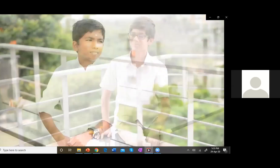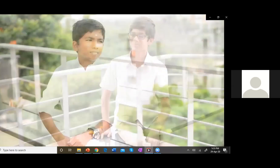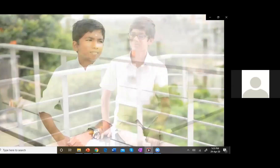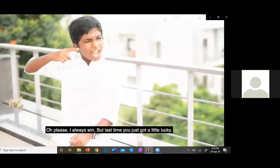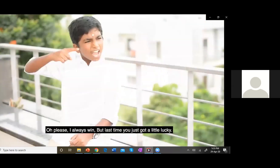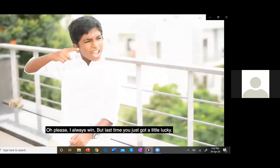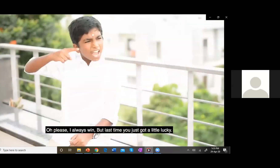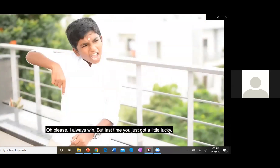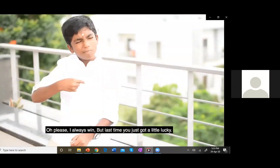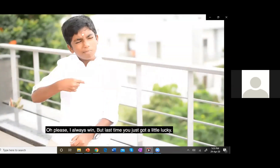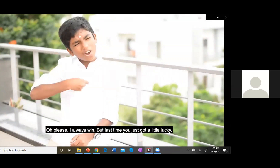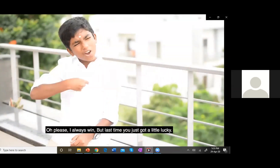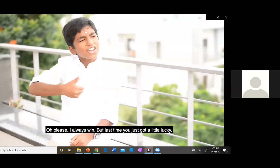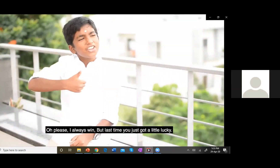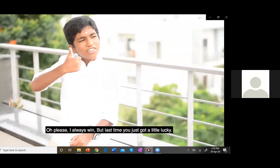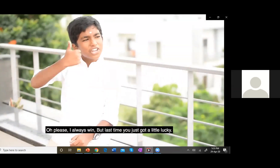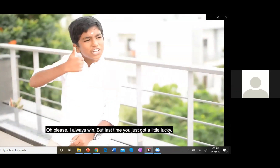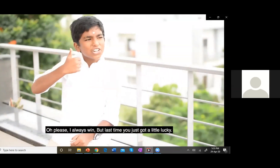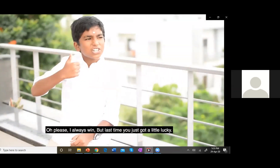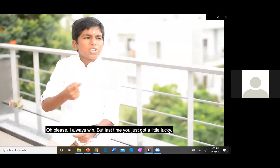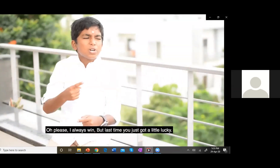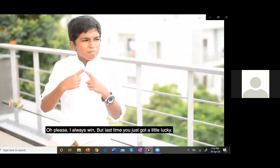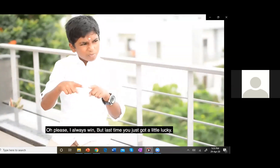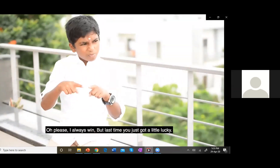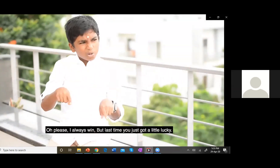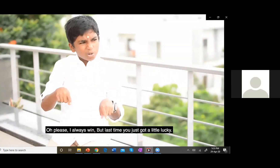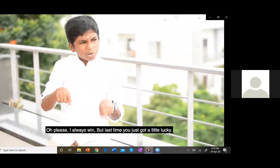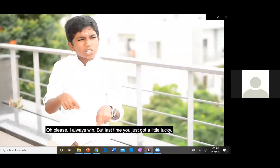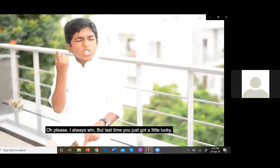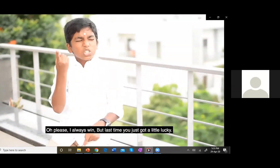Oh please. I always win. Last time you just got me.